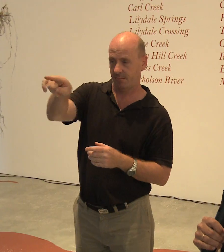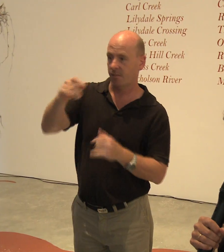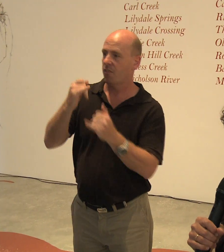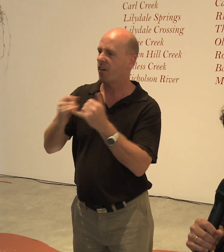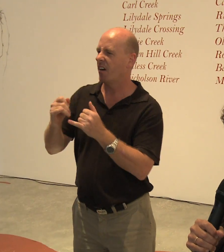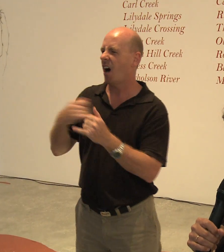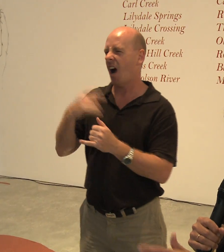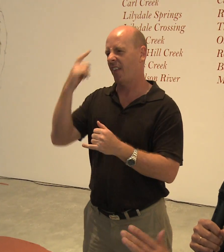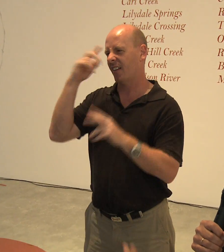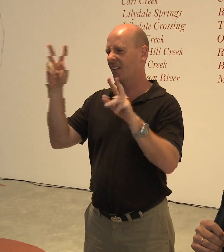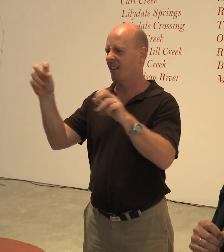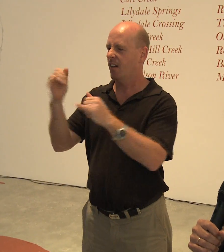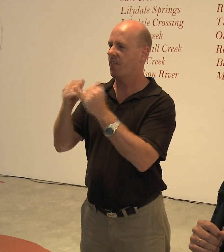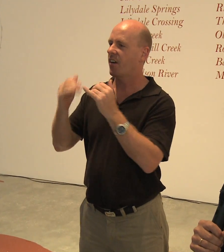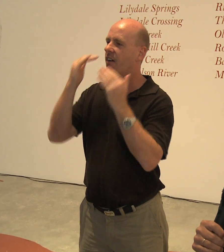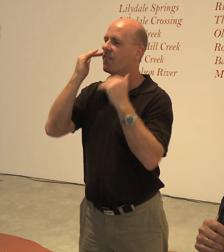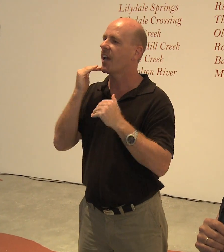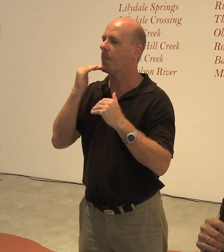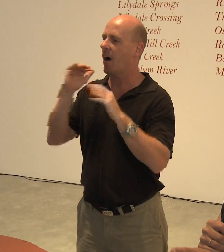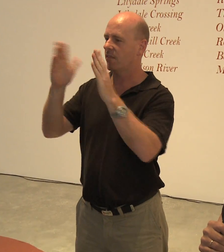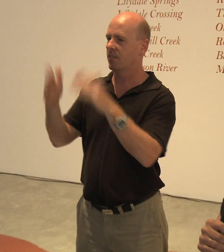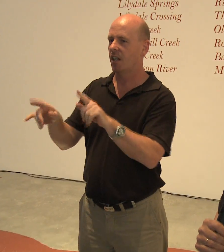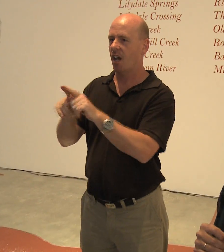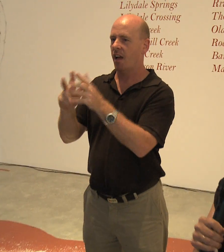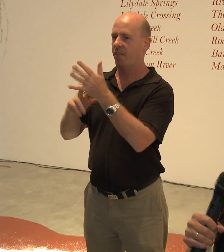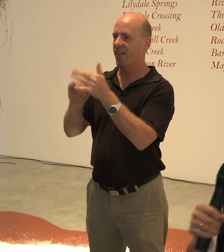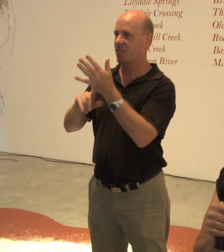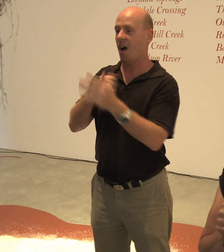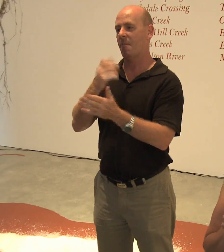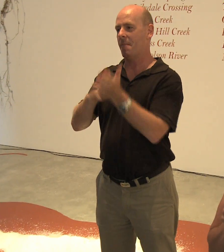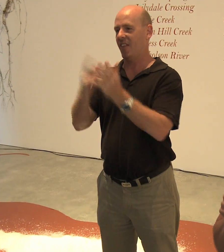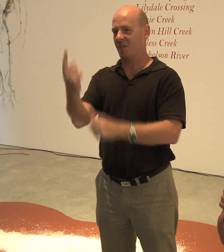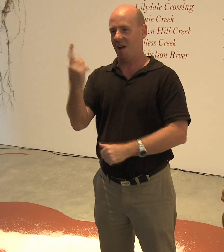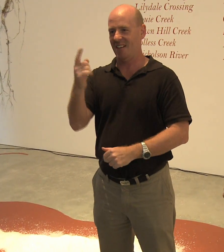I think of as a very female form, a vessel shape. Oh, and here's my mother.